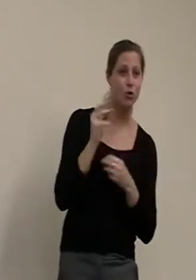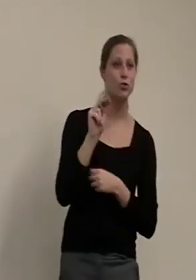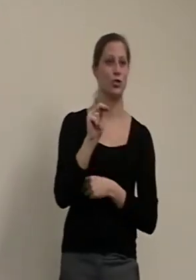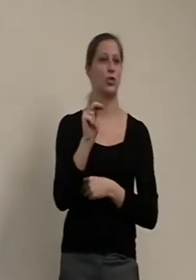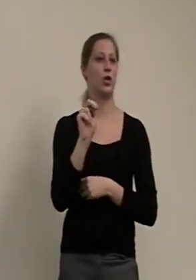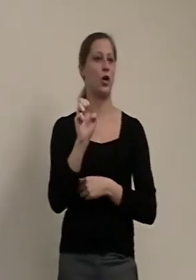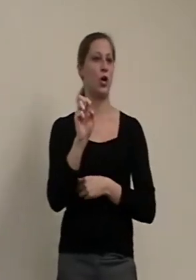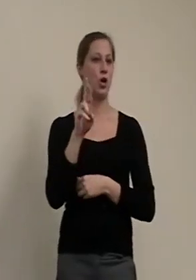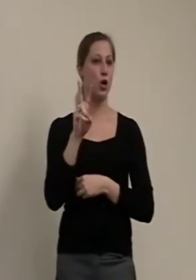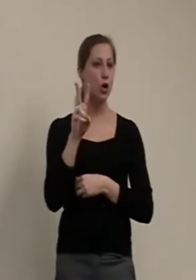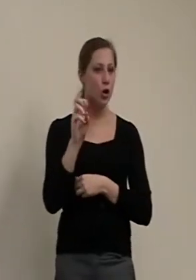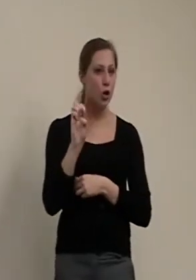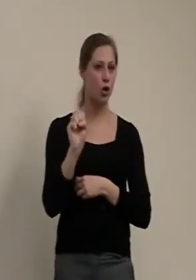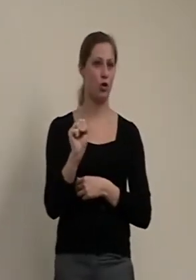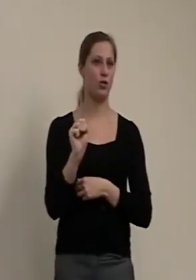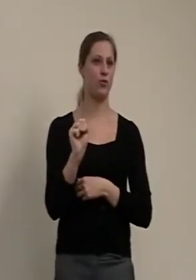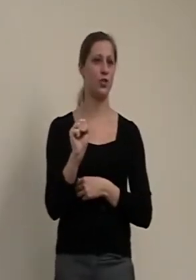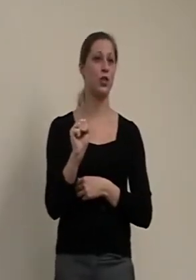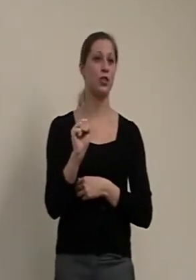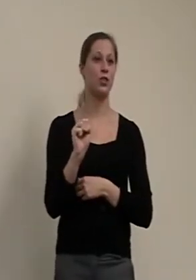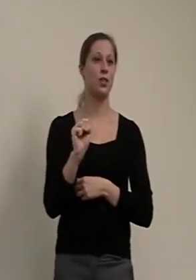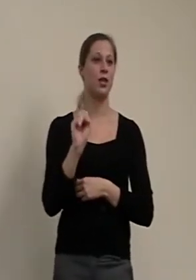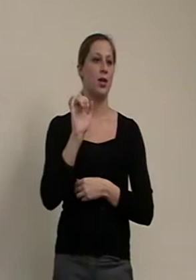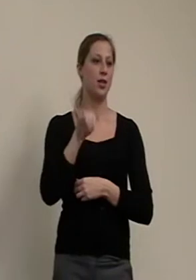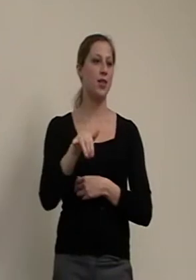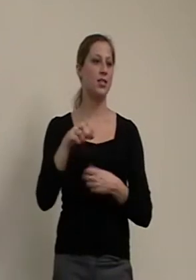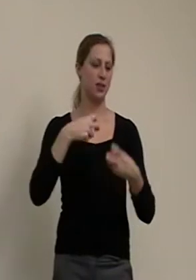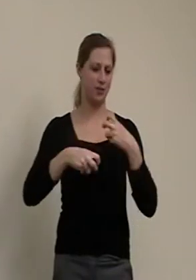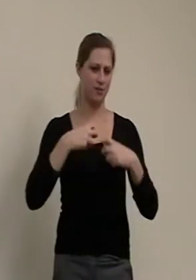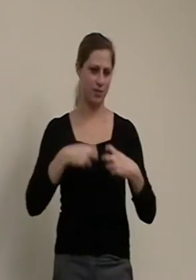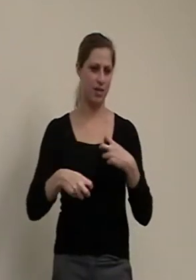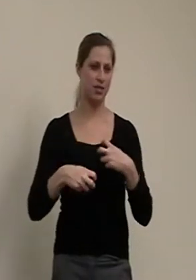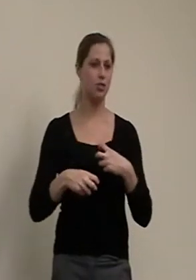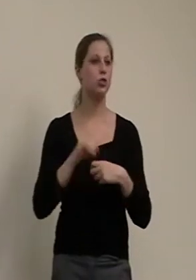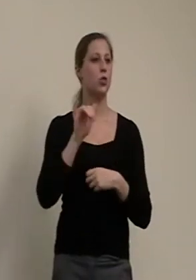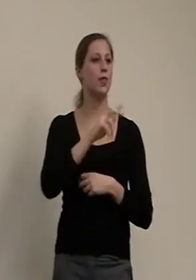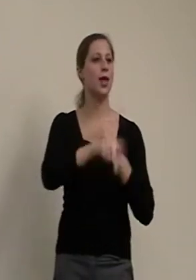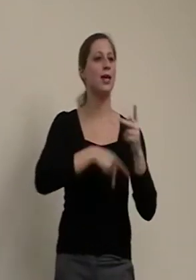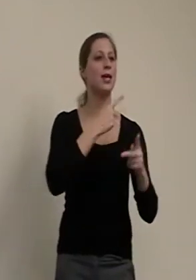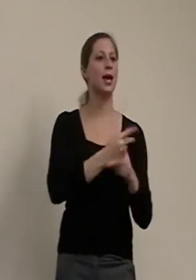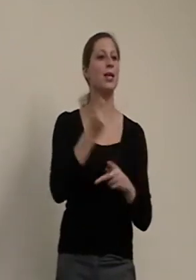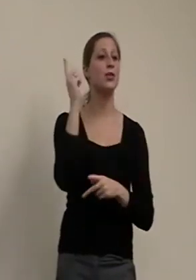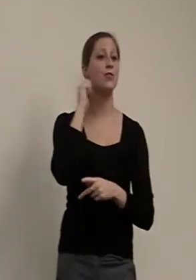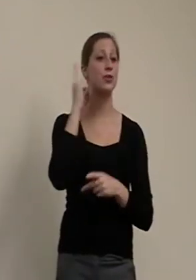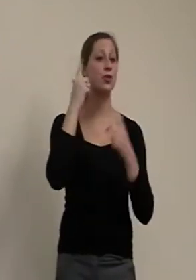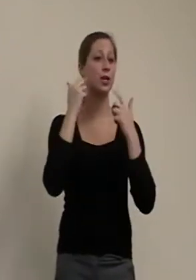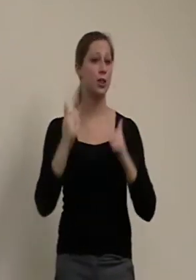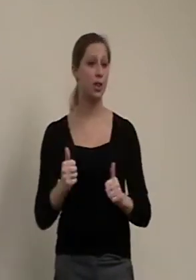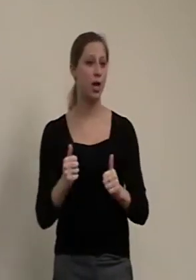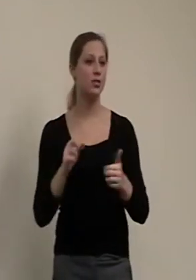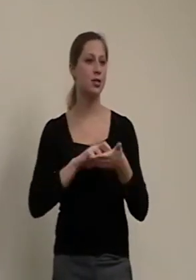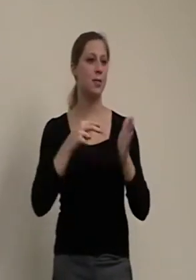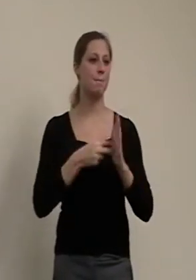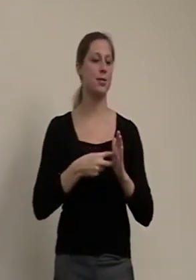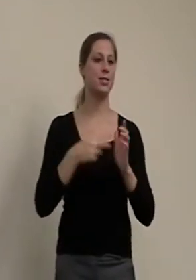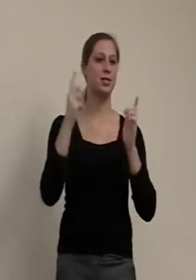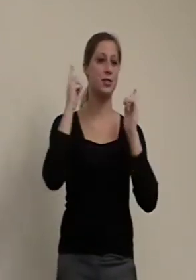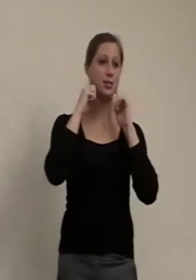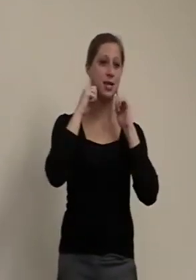means that with that type of hearing loss, sounds aren't loud enough for you, but then sometimes even when they're loud enough, you